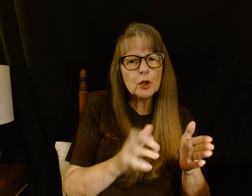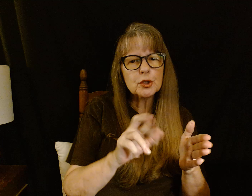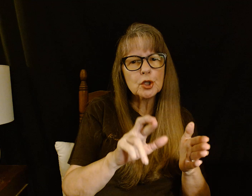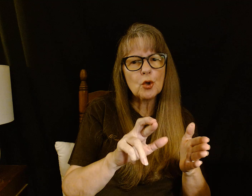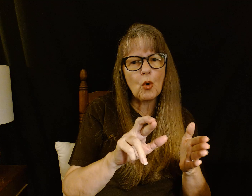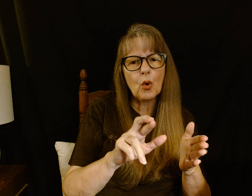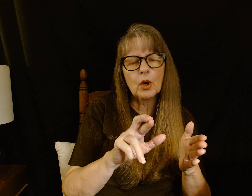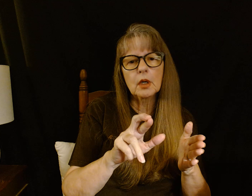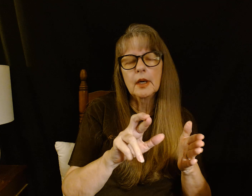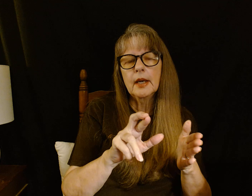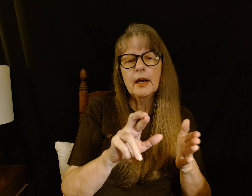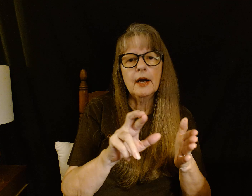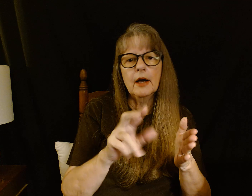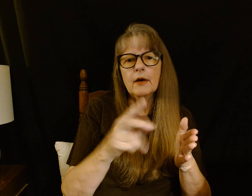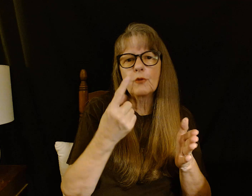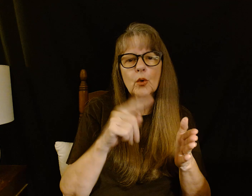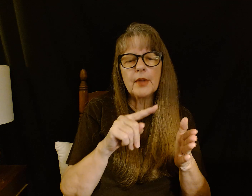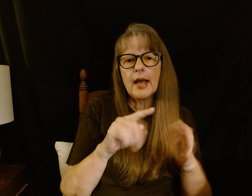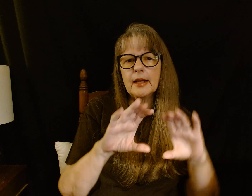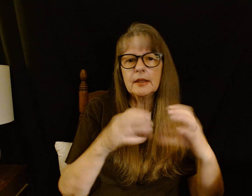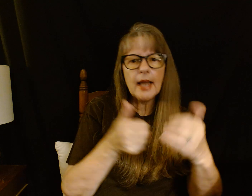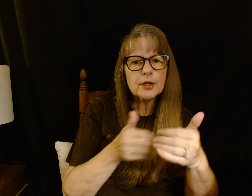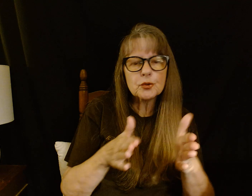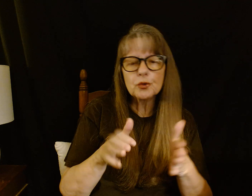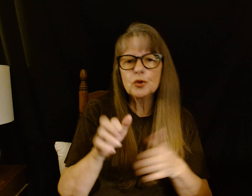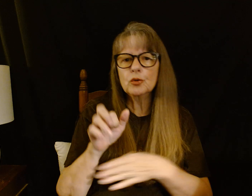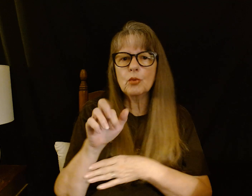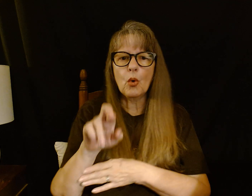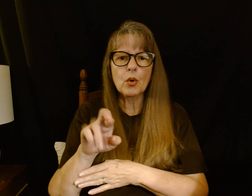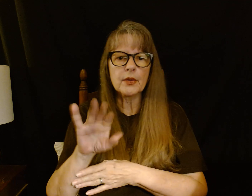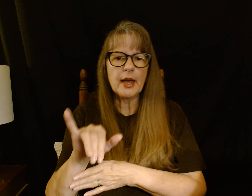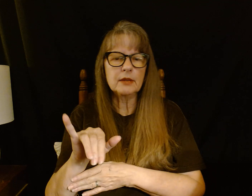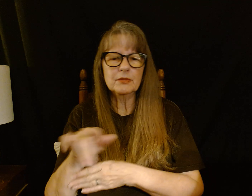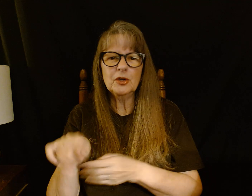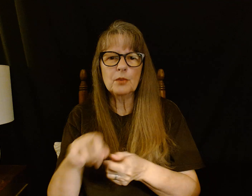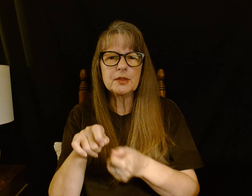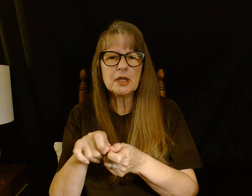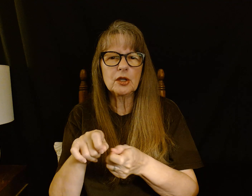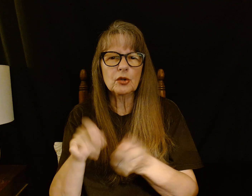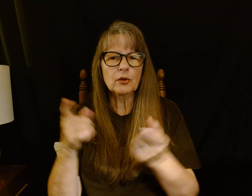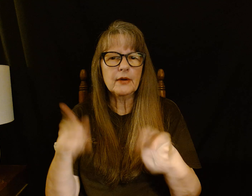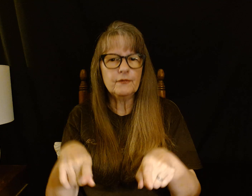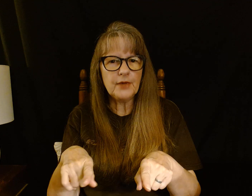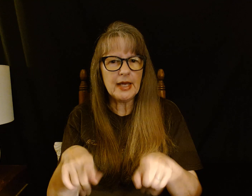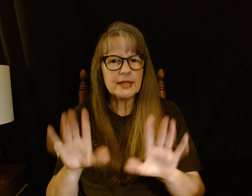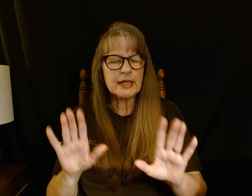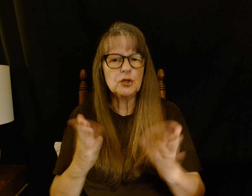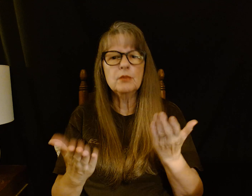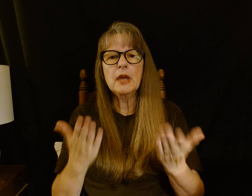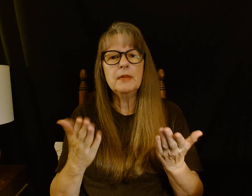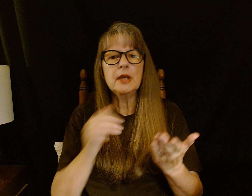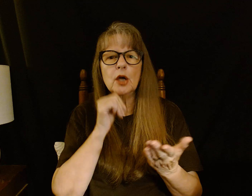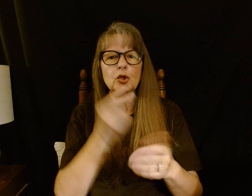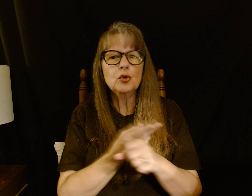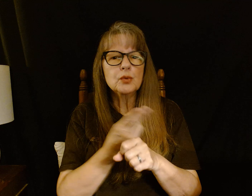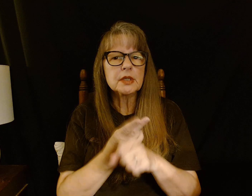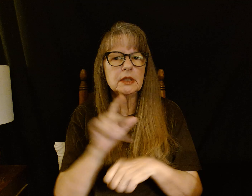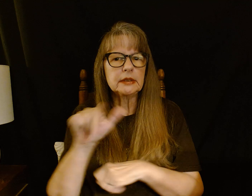person or for that classroom or that, particular event, and you maybe not use it